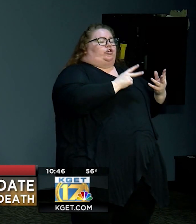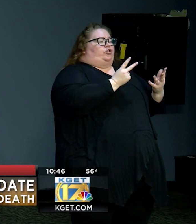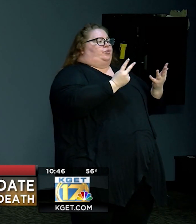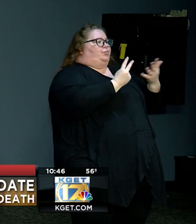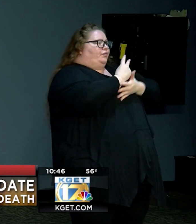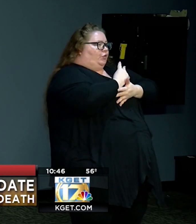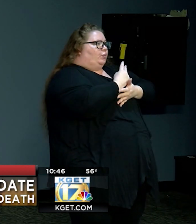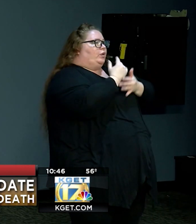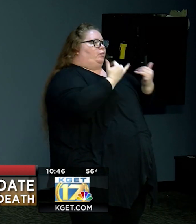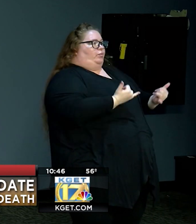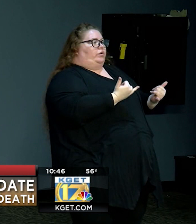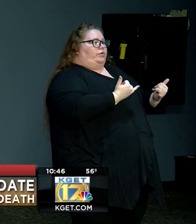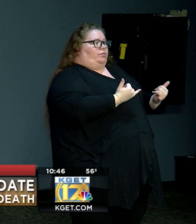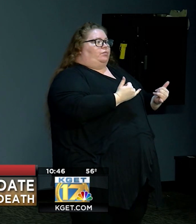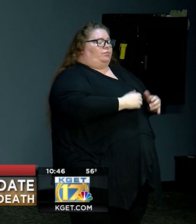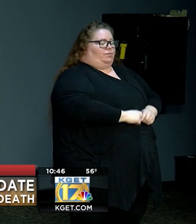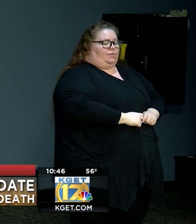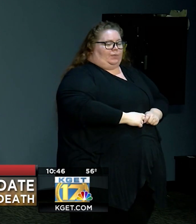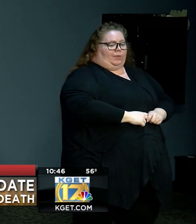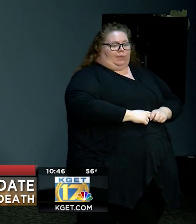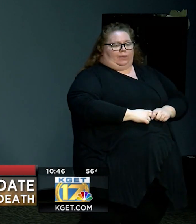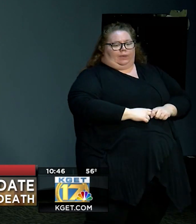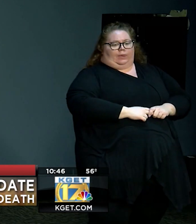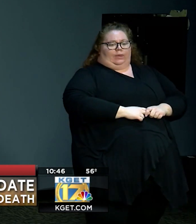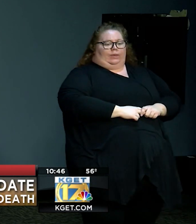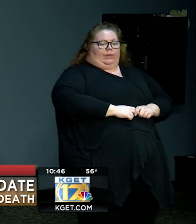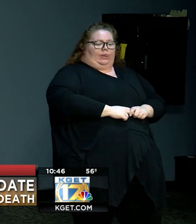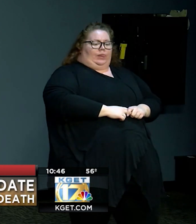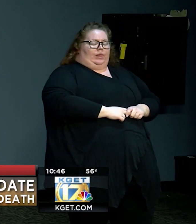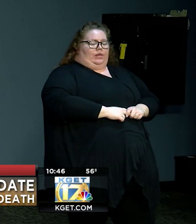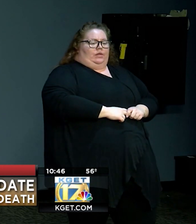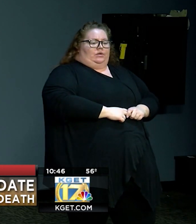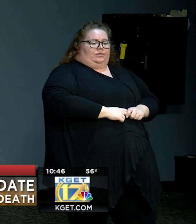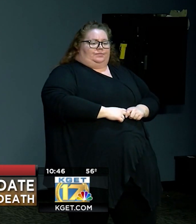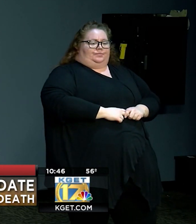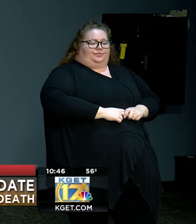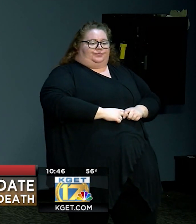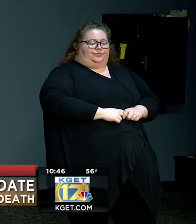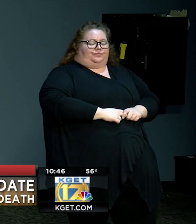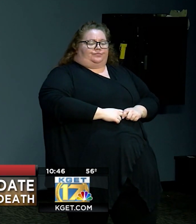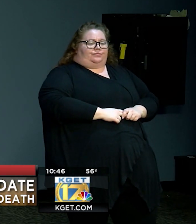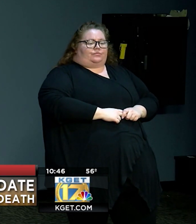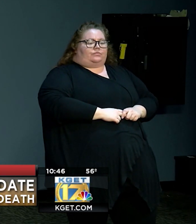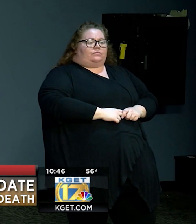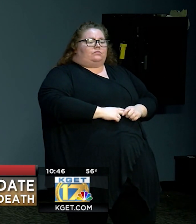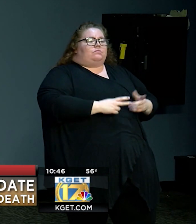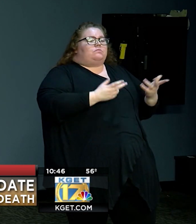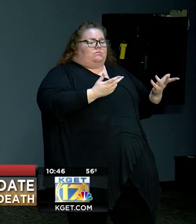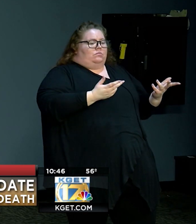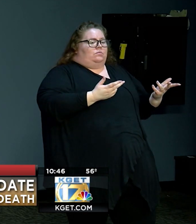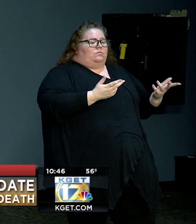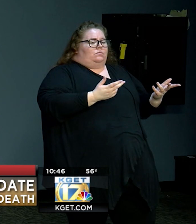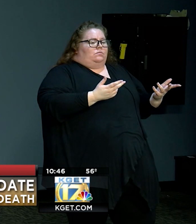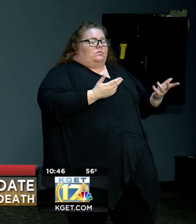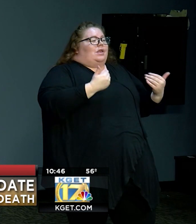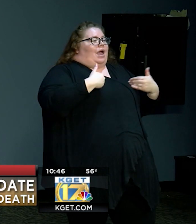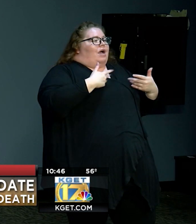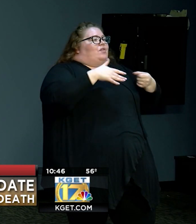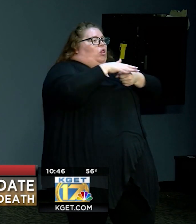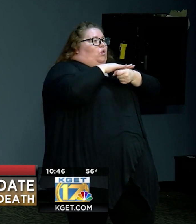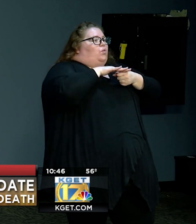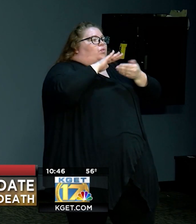at. And it does provide an ability for local communities to try